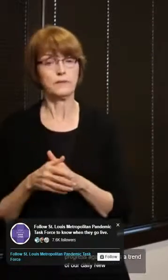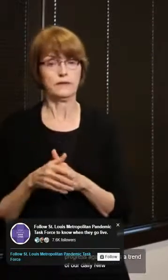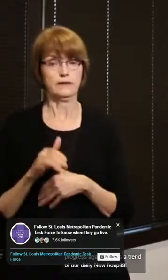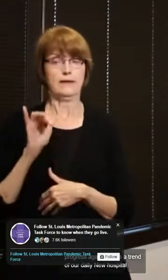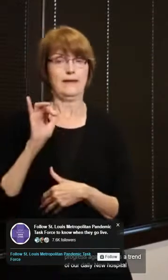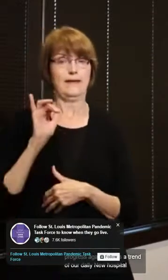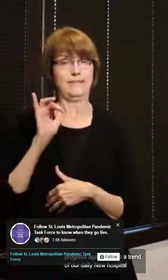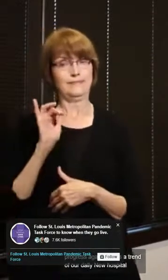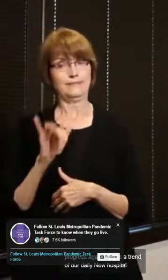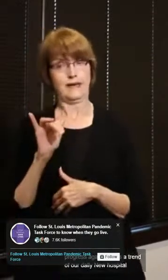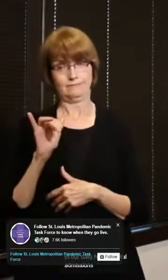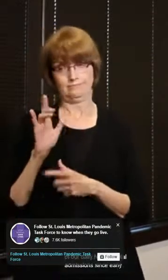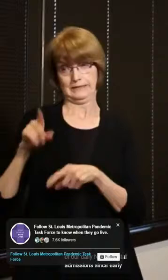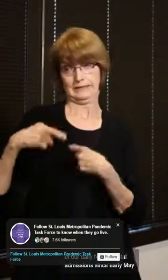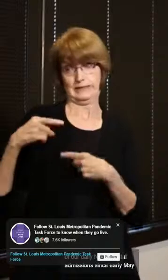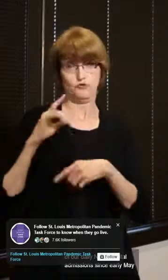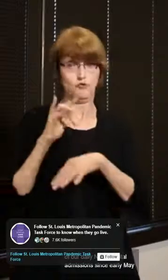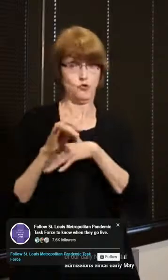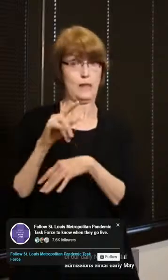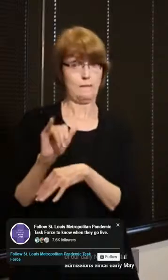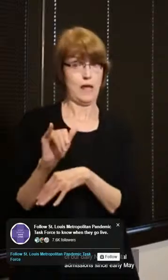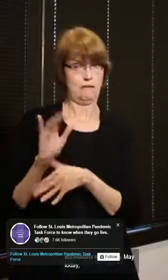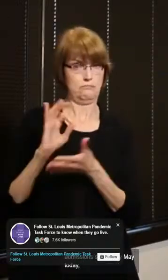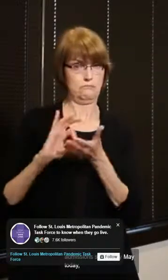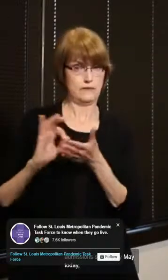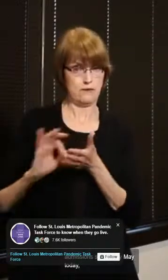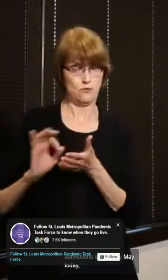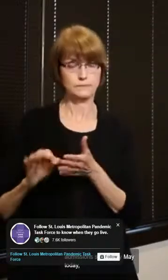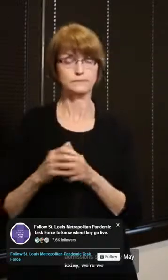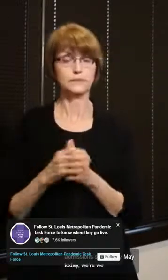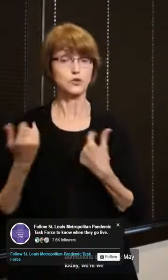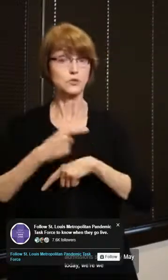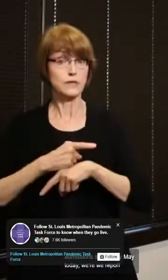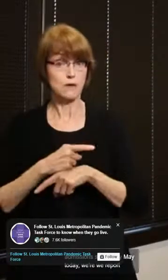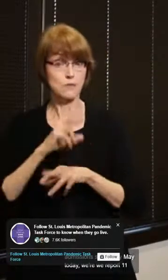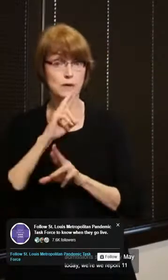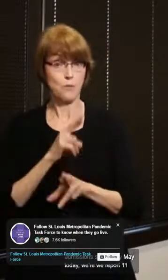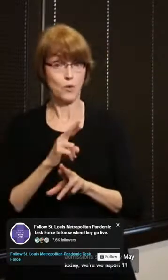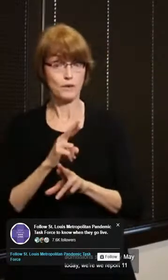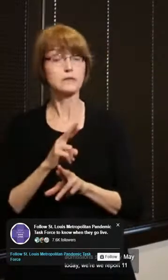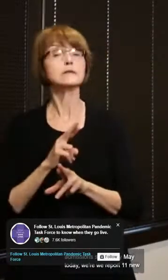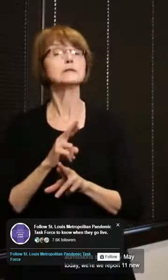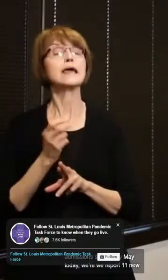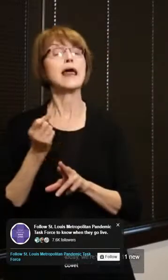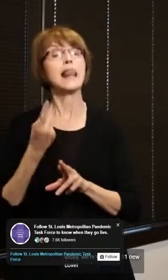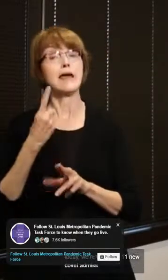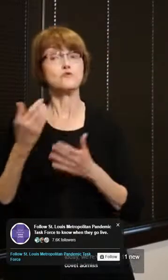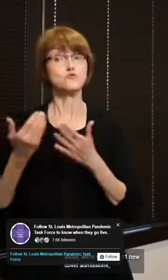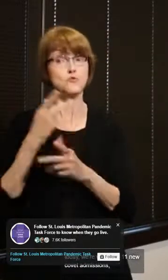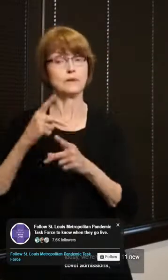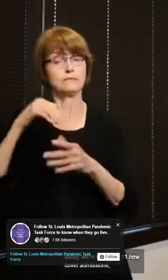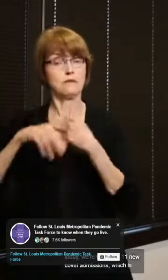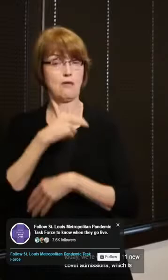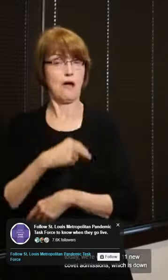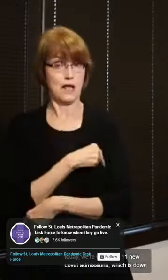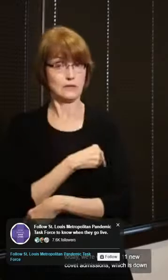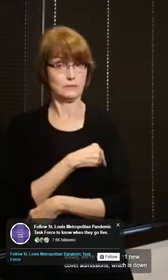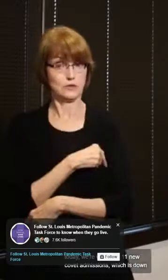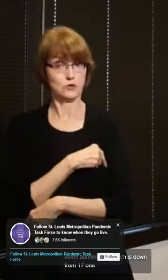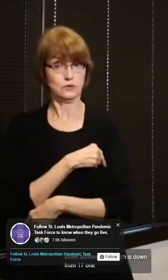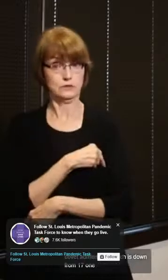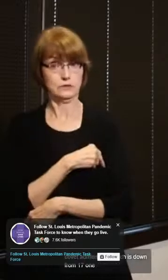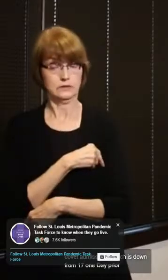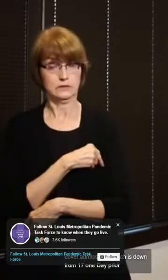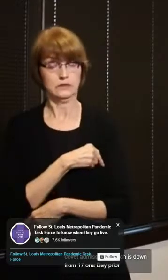hospital admissions since early May. Today we report 11 new COVID admissions, which is down from 17 one